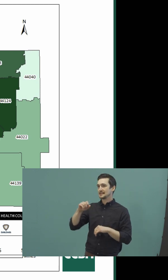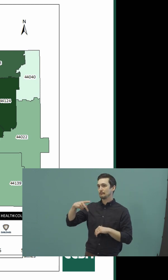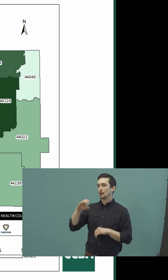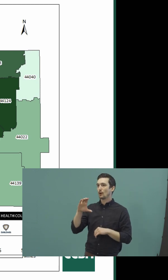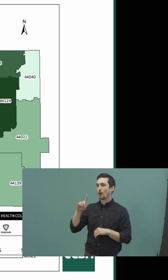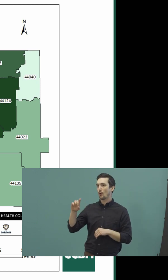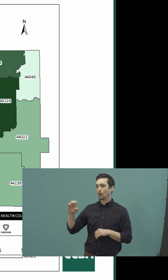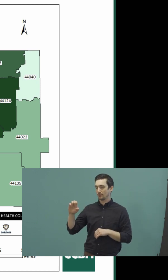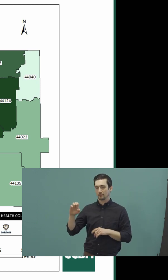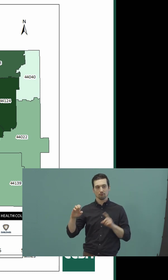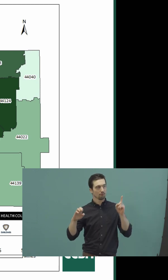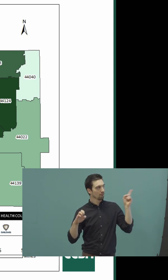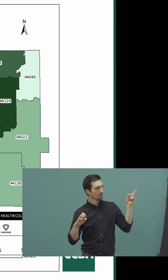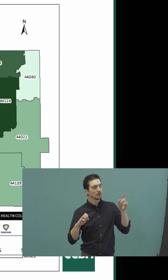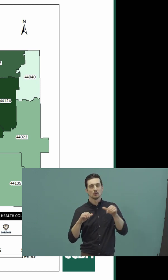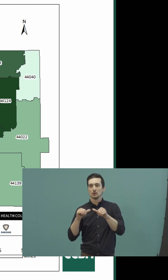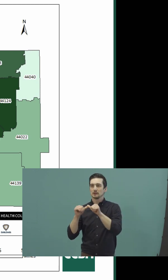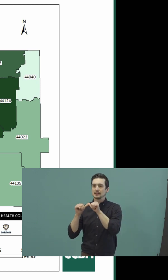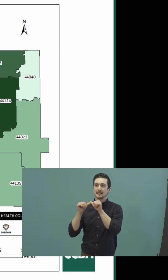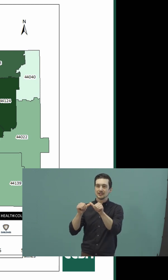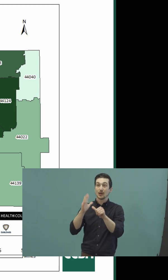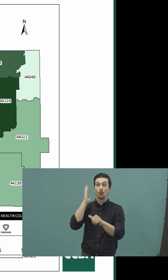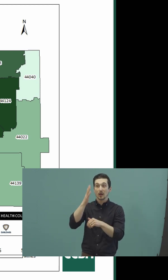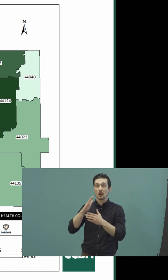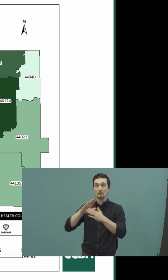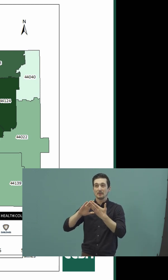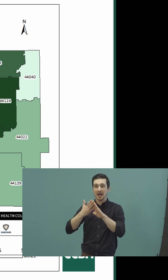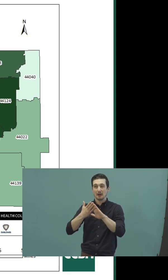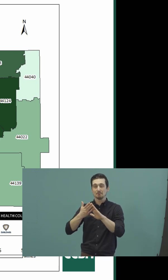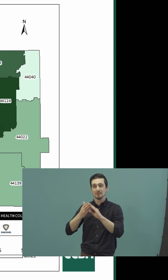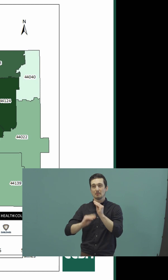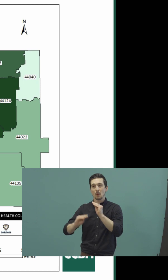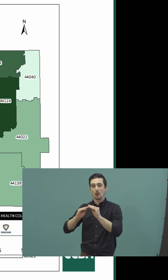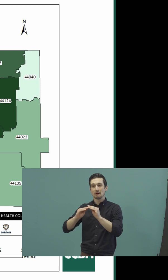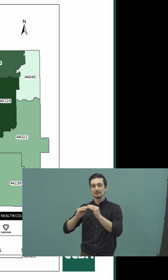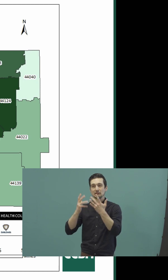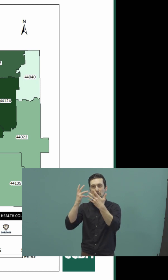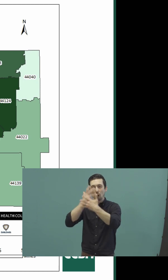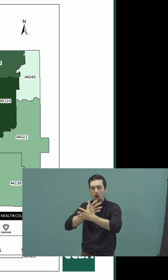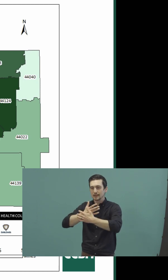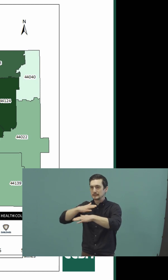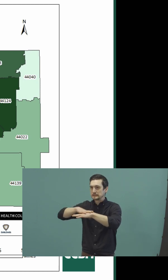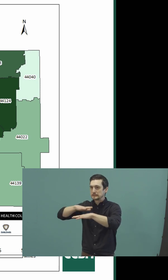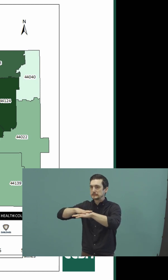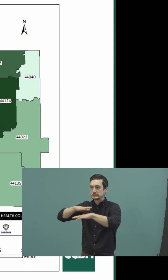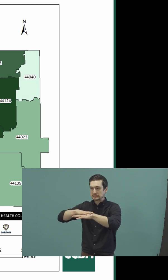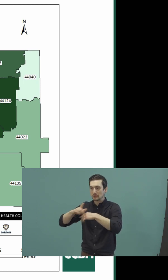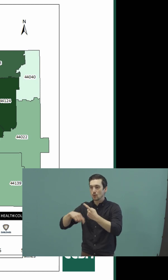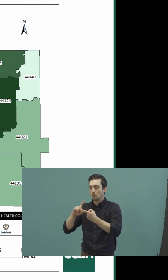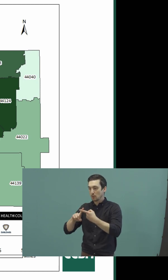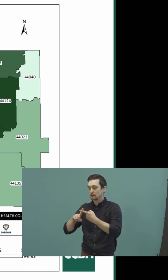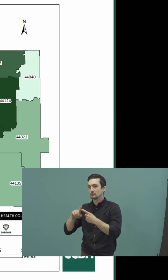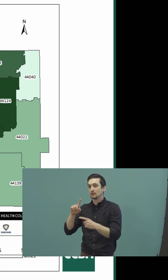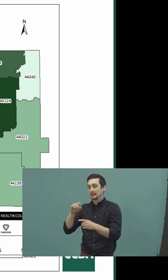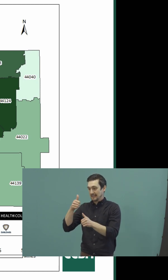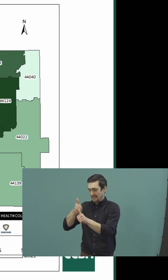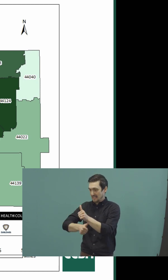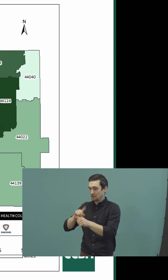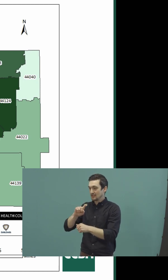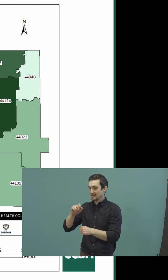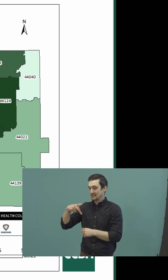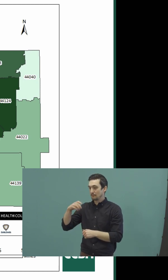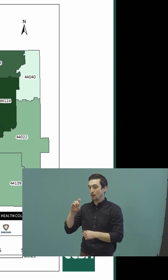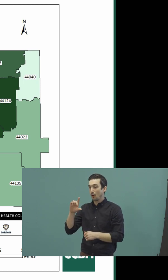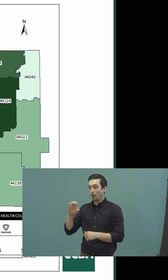previous weeks, this will continue to darken as more cases are found in each area of